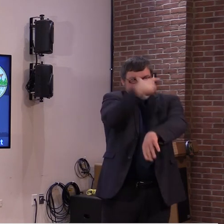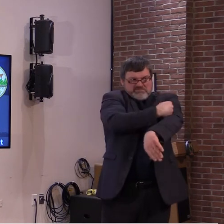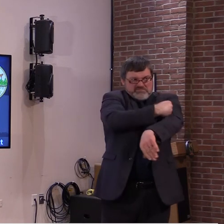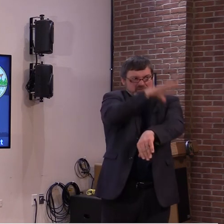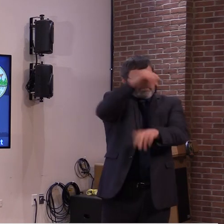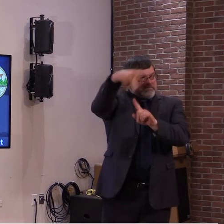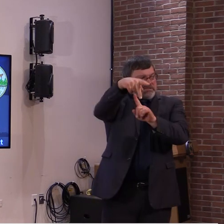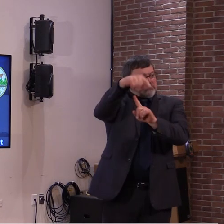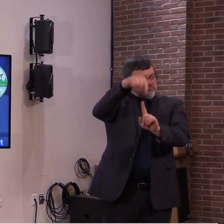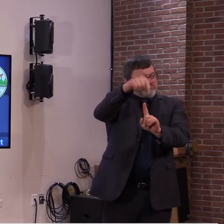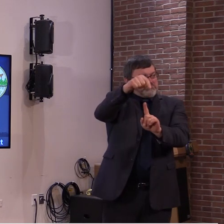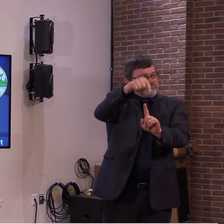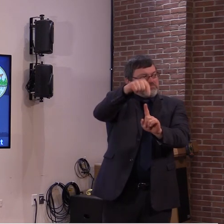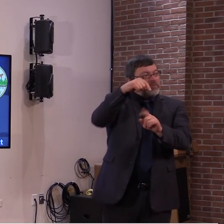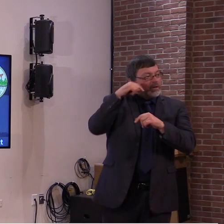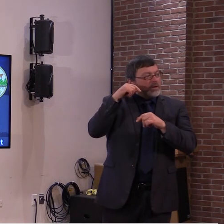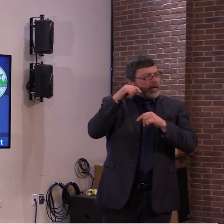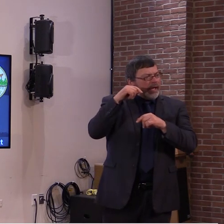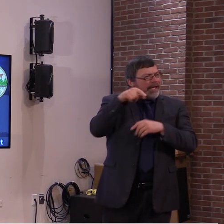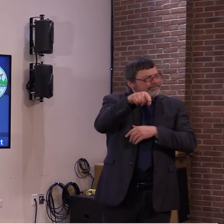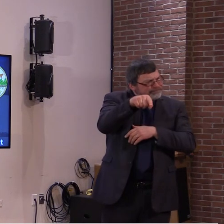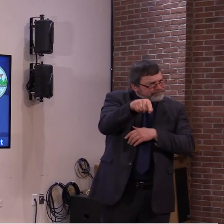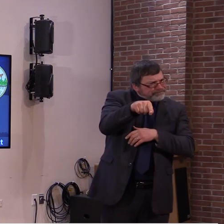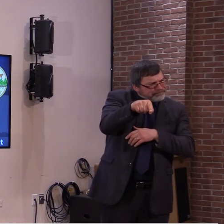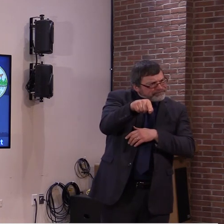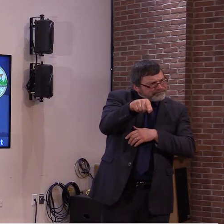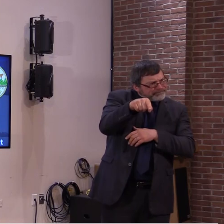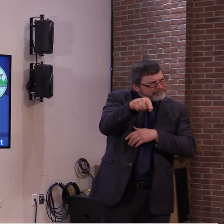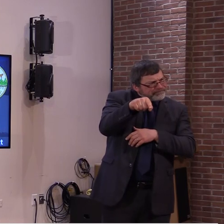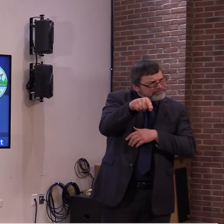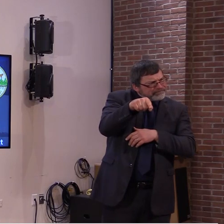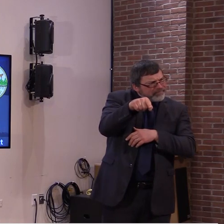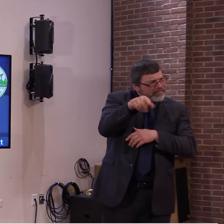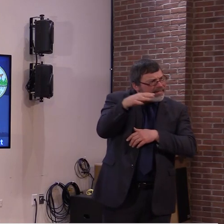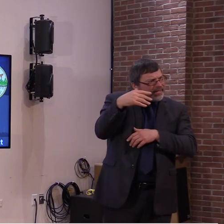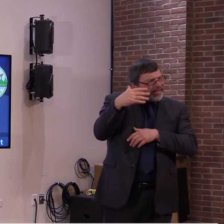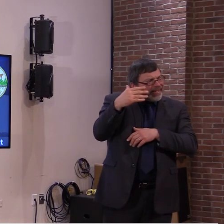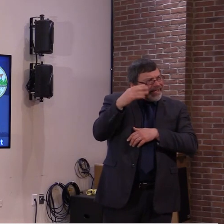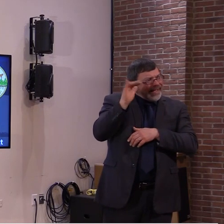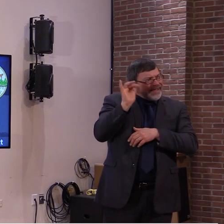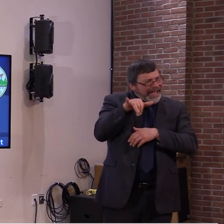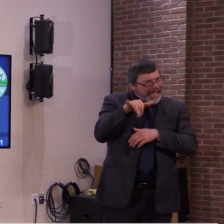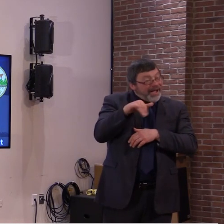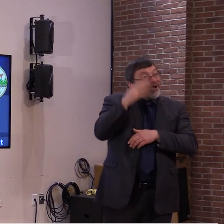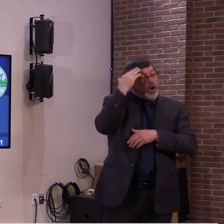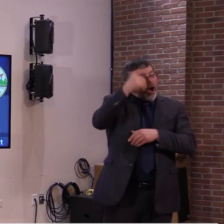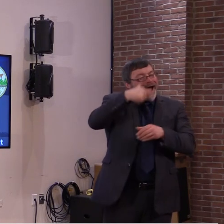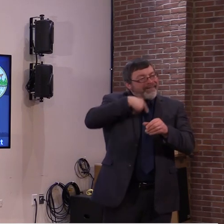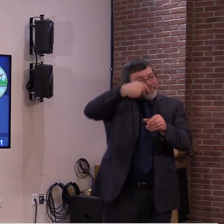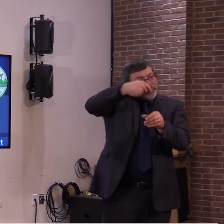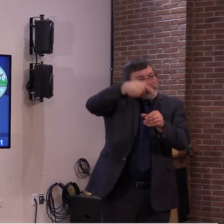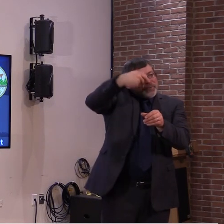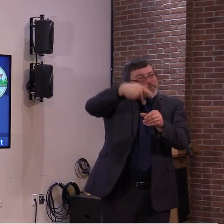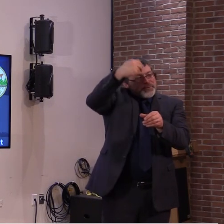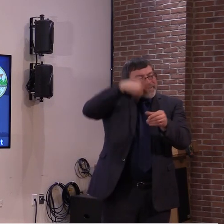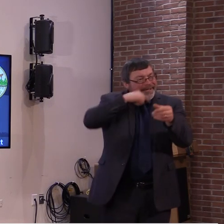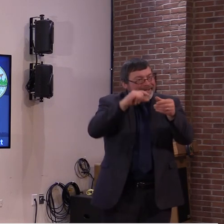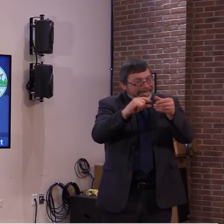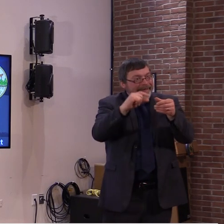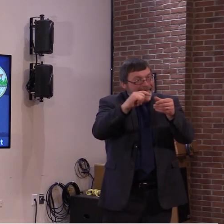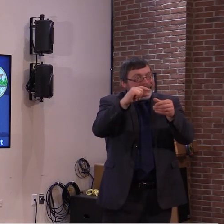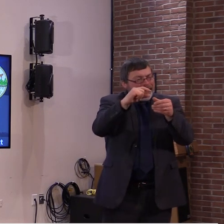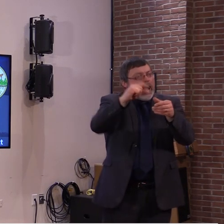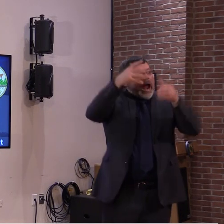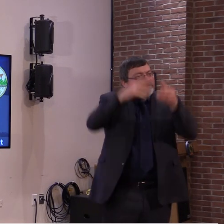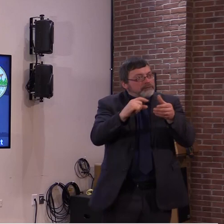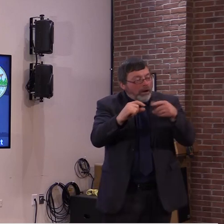additional vaccine in vials which helped make up for some shortfall. Is that the case with the Moderna